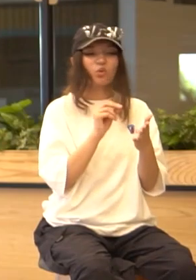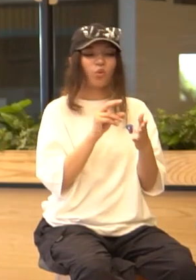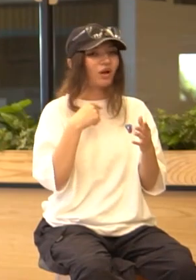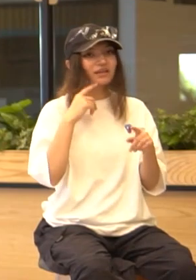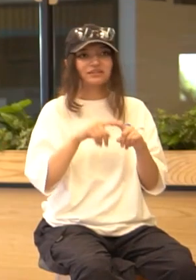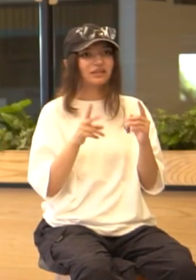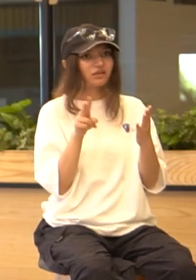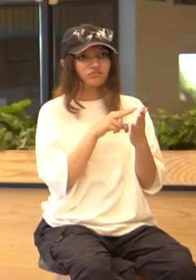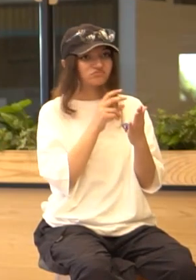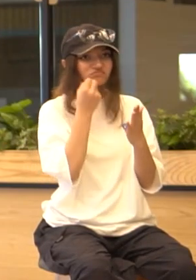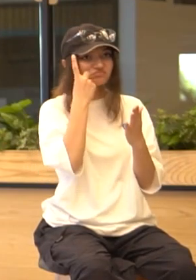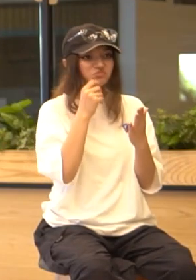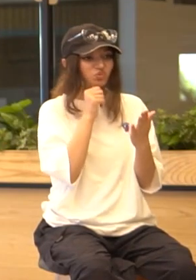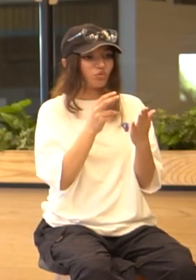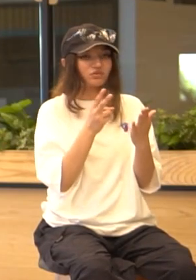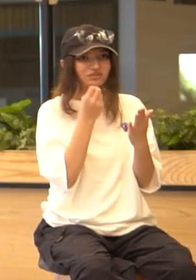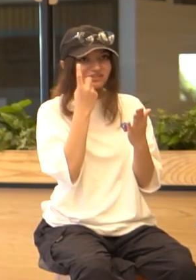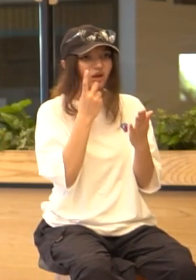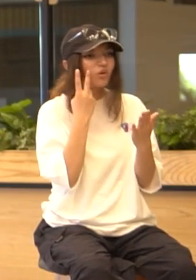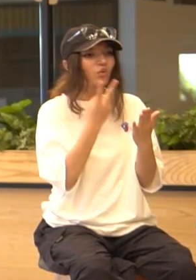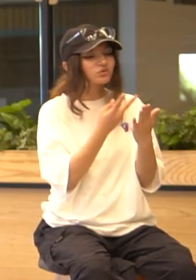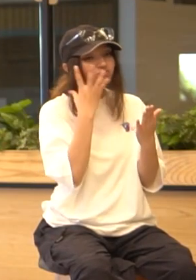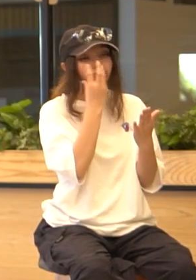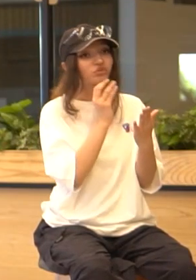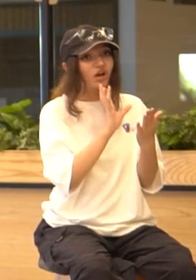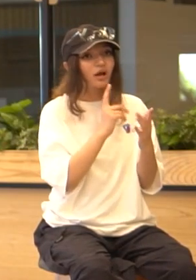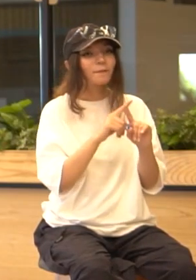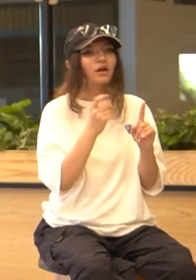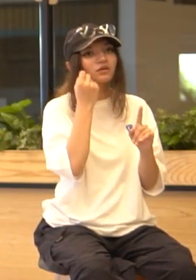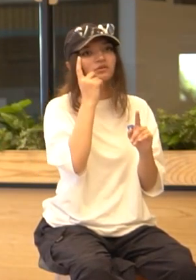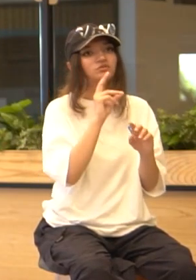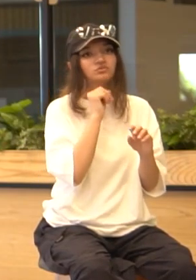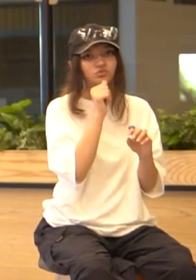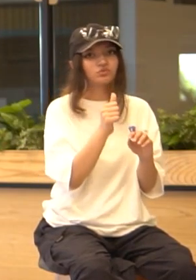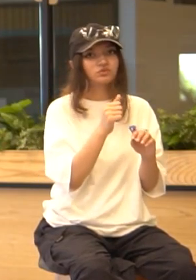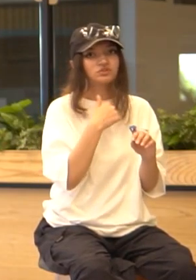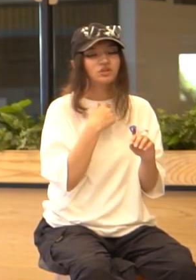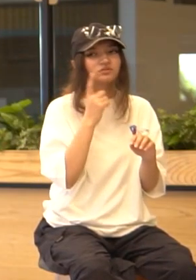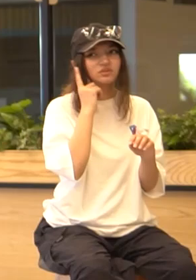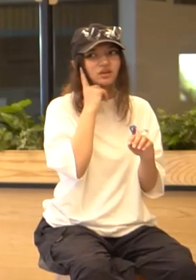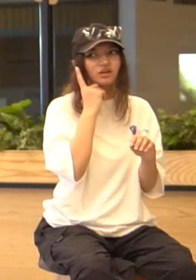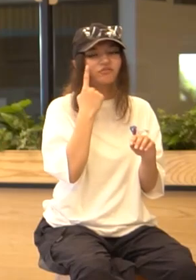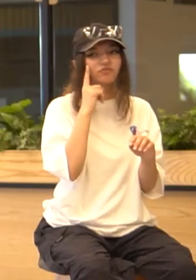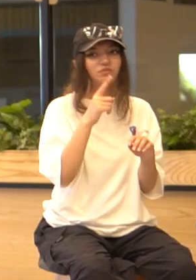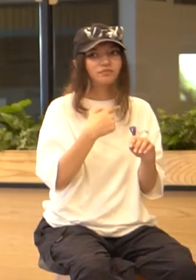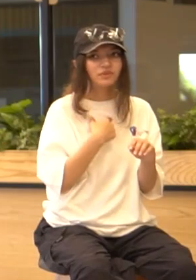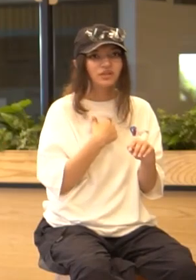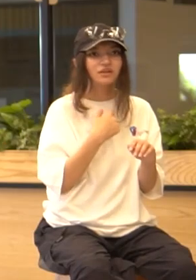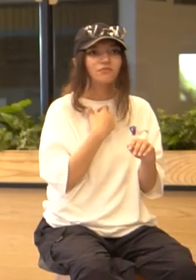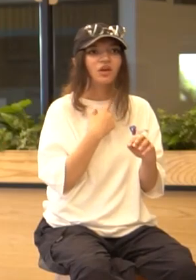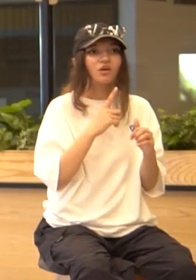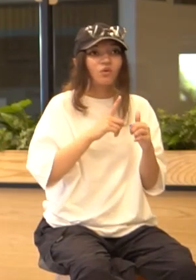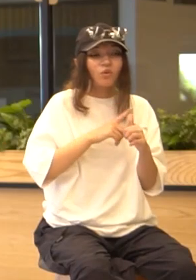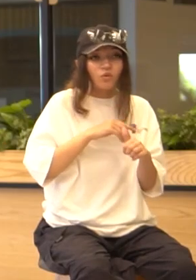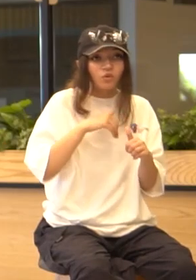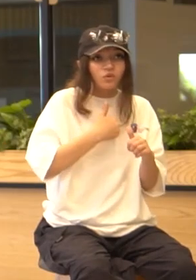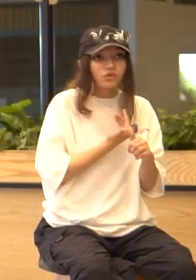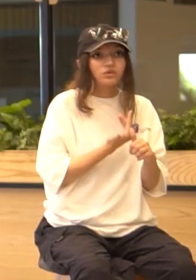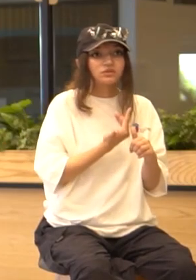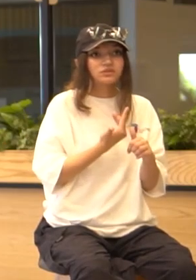readable. But for me, because it was like more of an experimental project to actually test out my